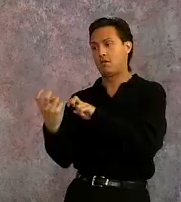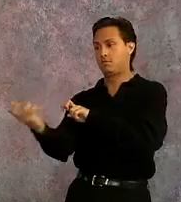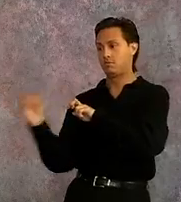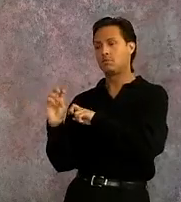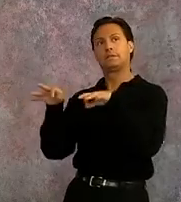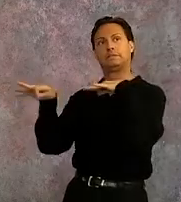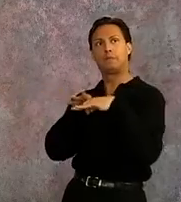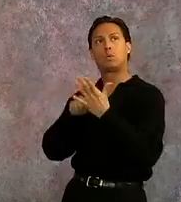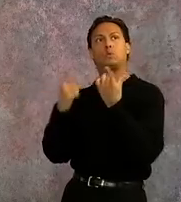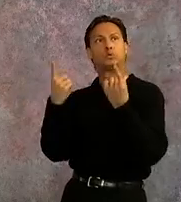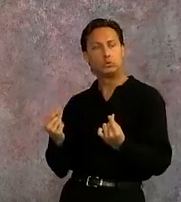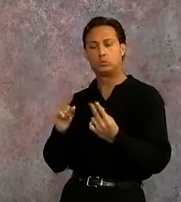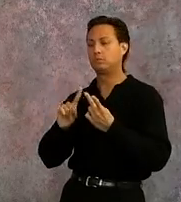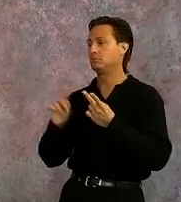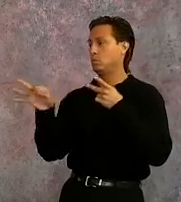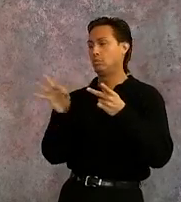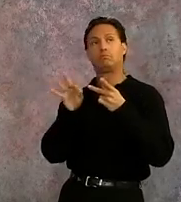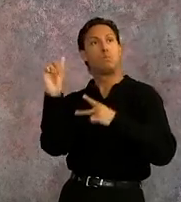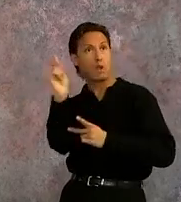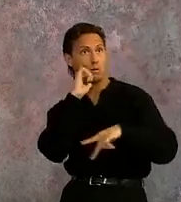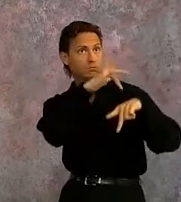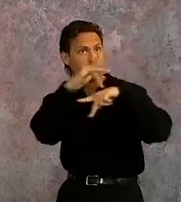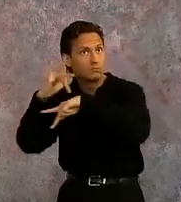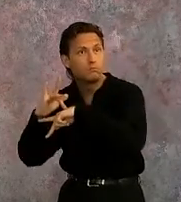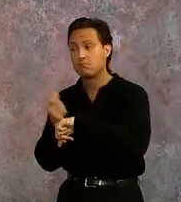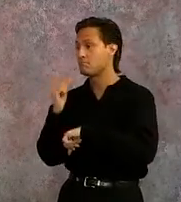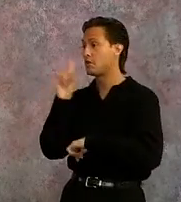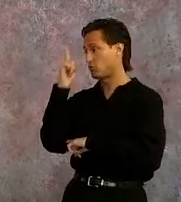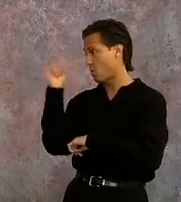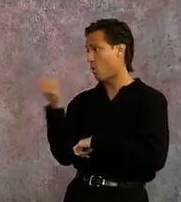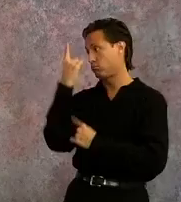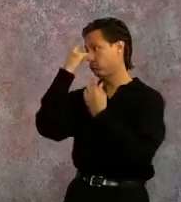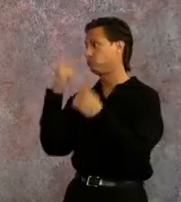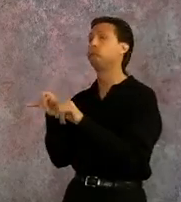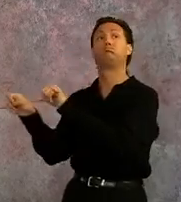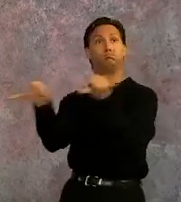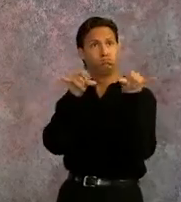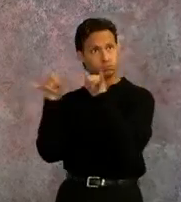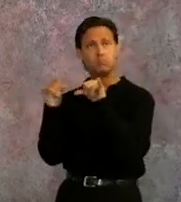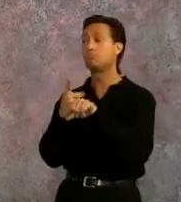expectations of what we're going to be doing and where we're going to be traveling are meshing, and everybody's comfortable with the